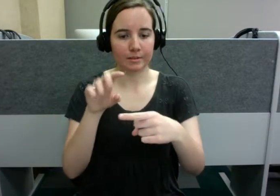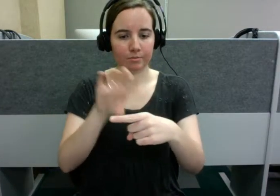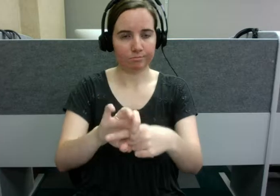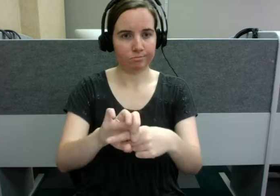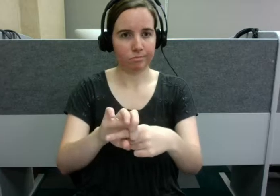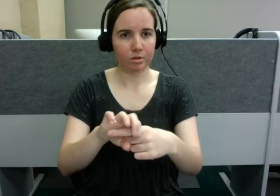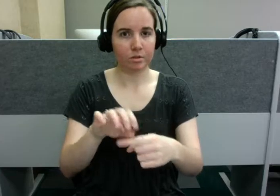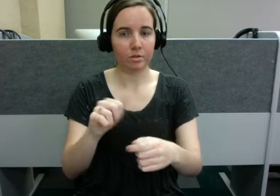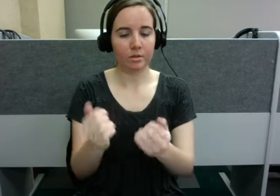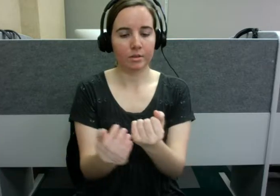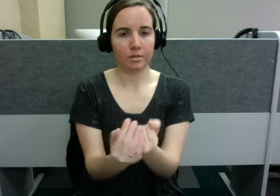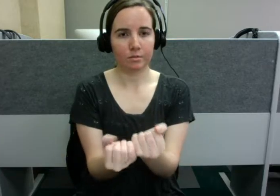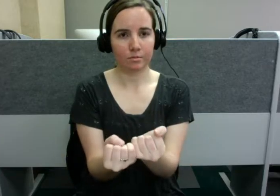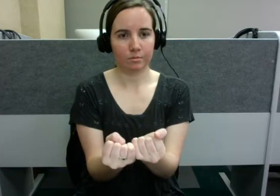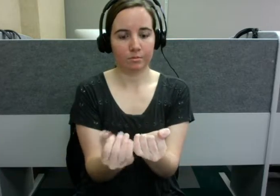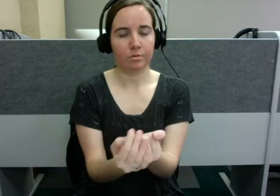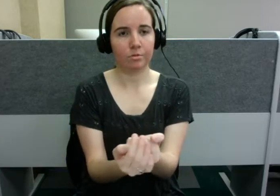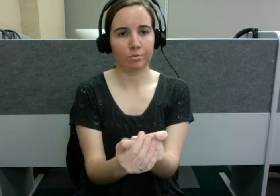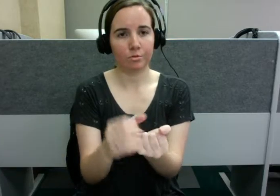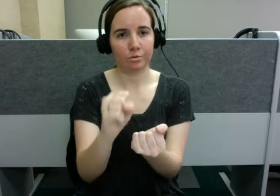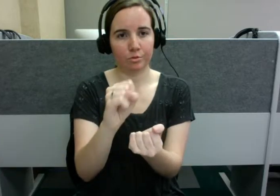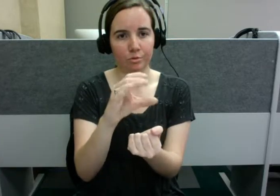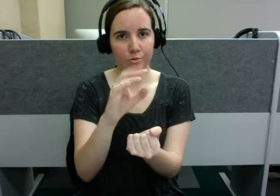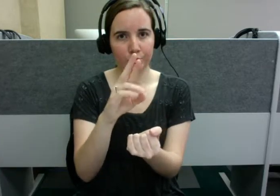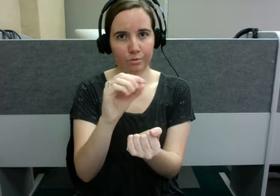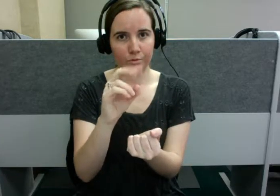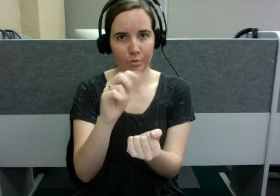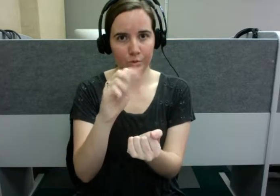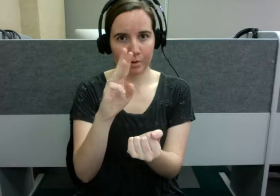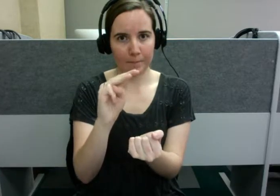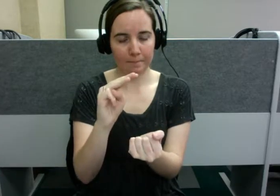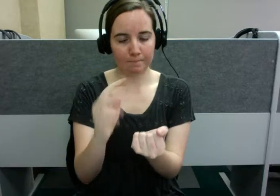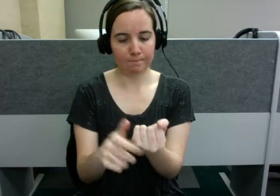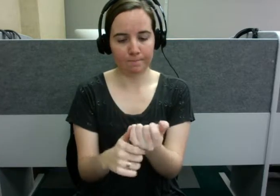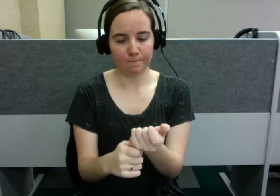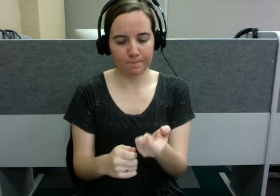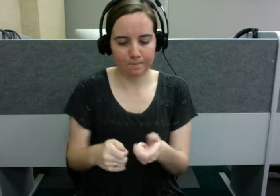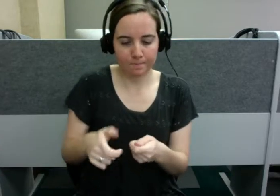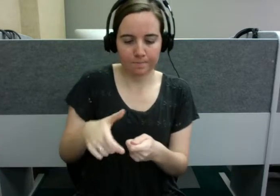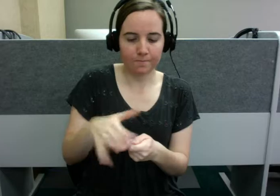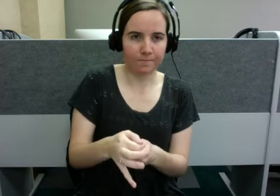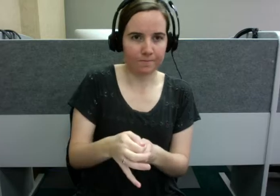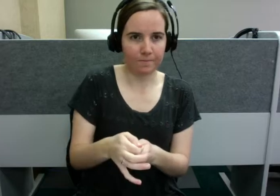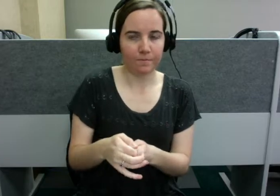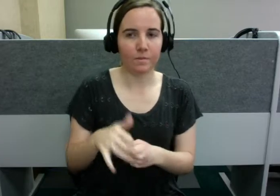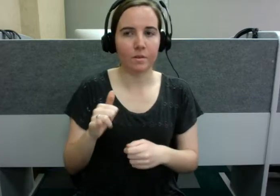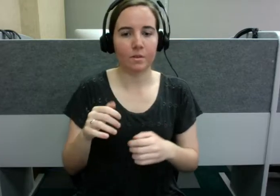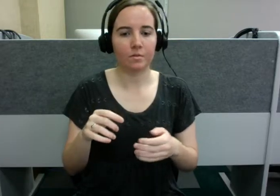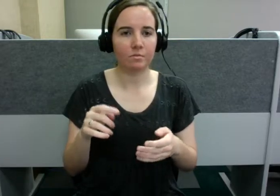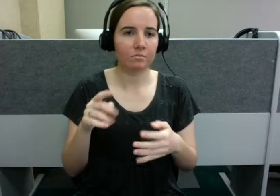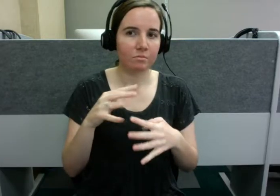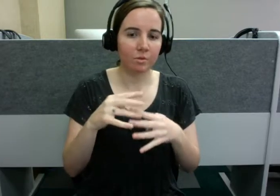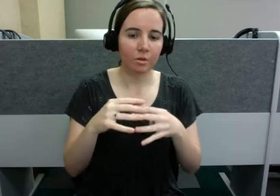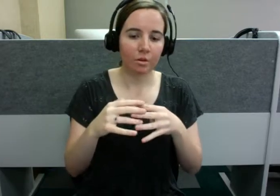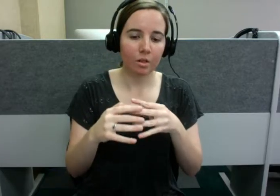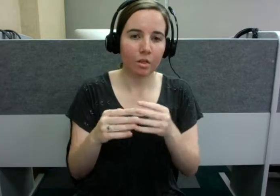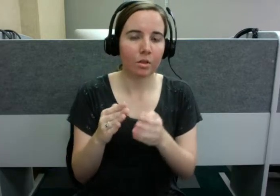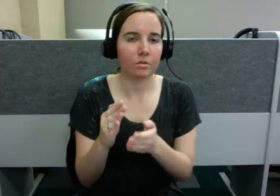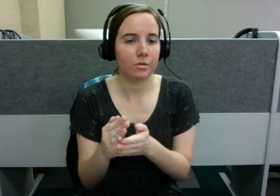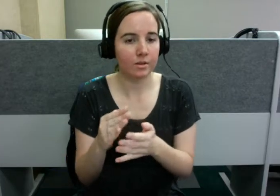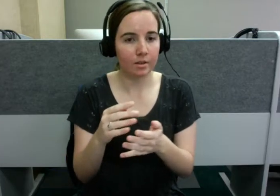and then another band is applied to the scrotum tightly. Blood flow is slowly retarded. A week later, the parts in question fall